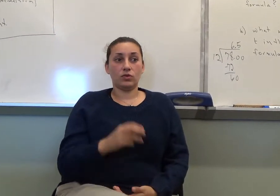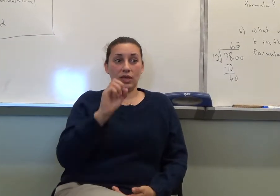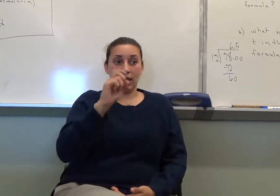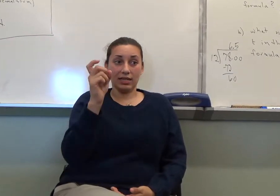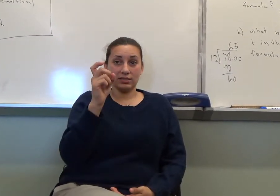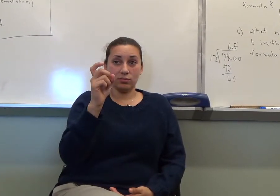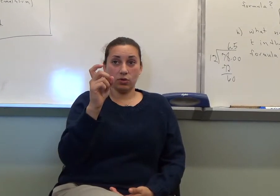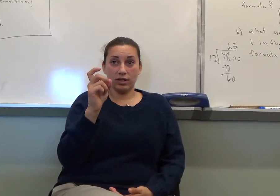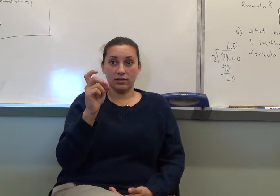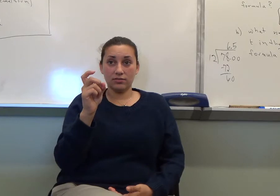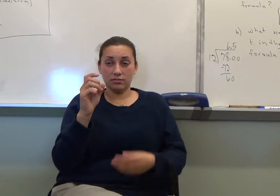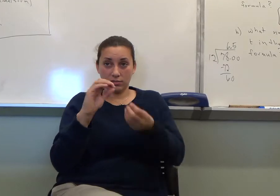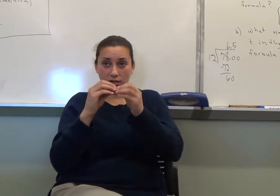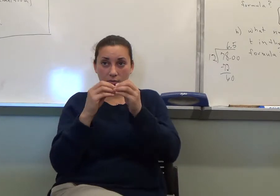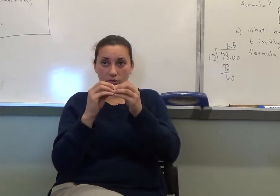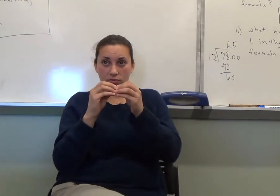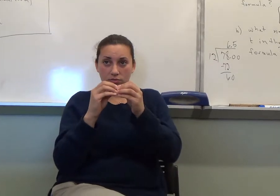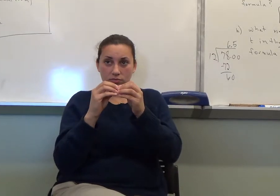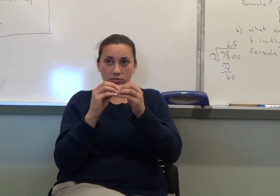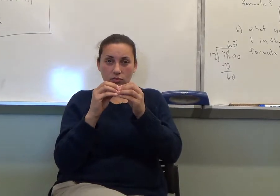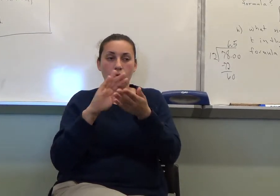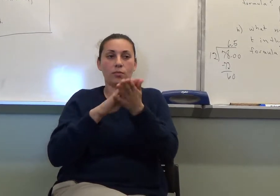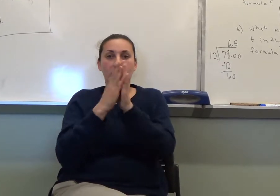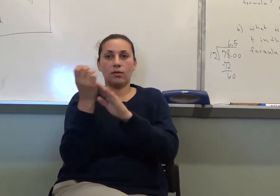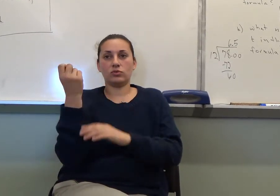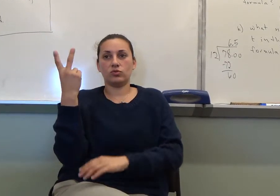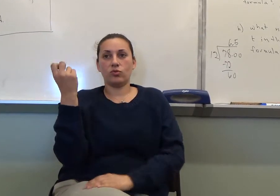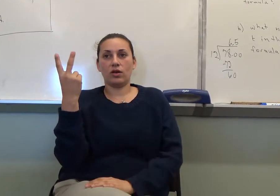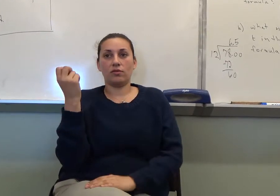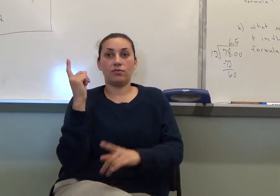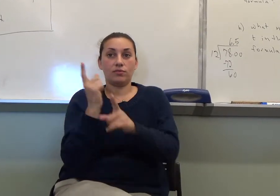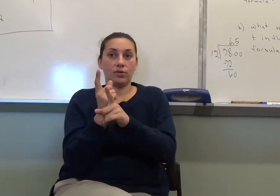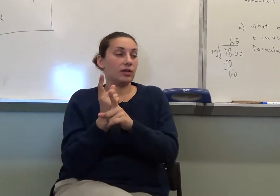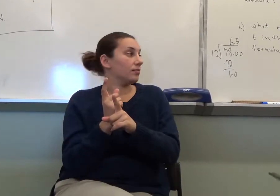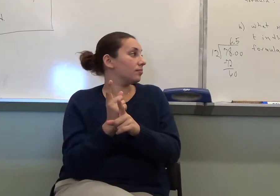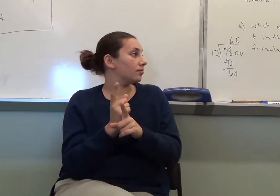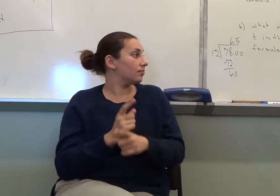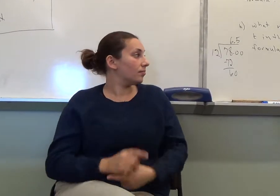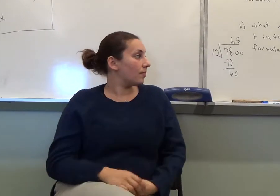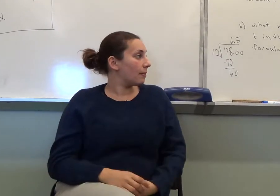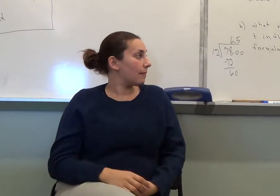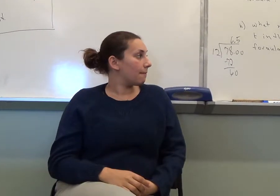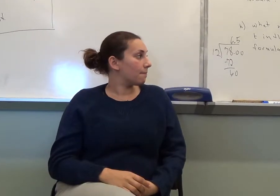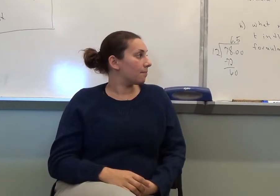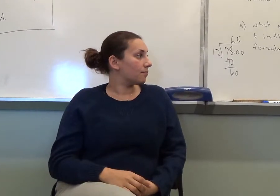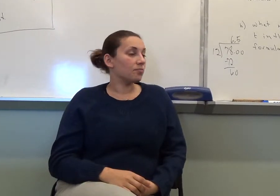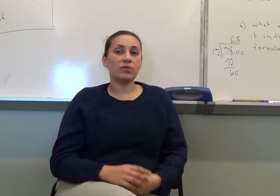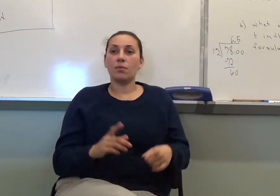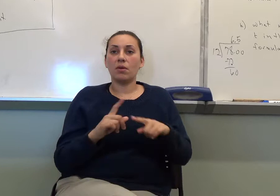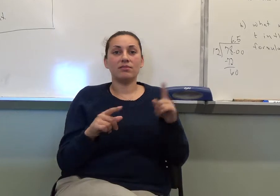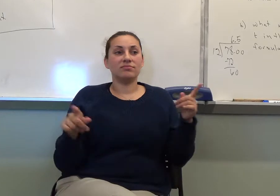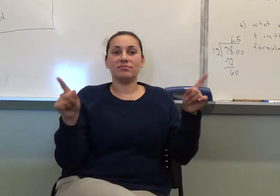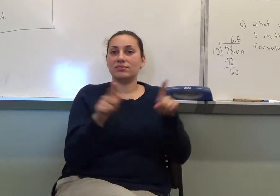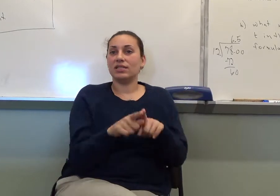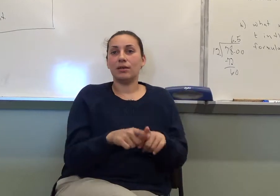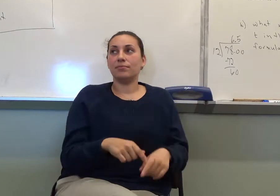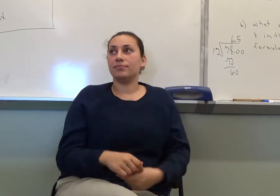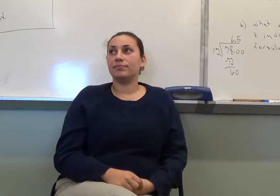raising this to is going to be 12, right? So, but it would be the same game. So once you get